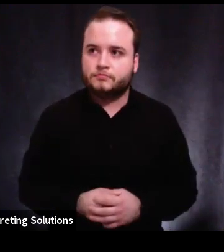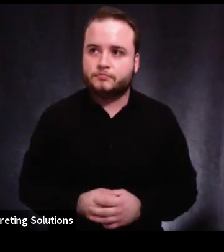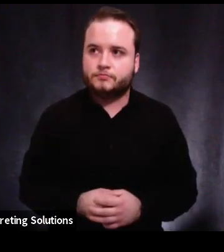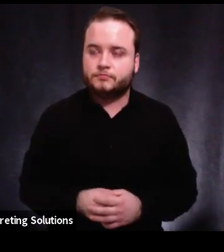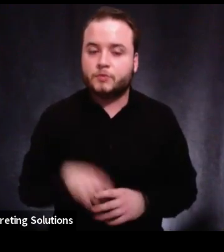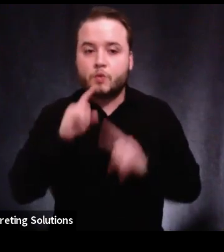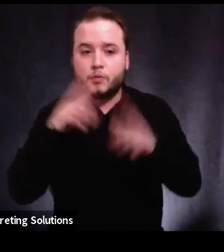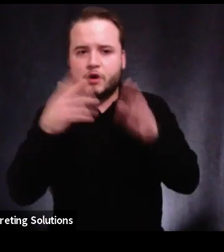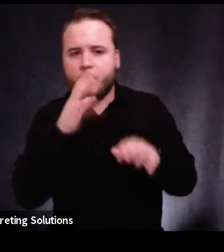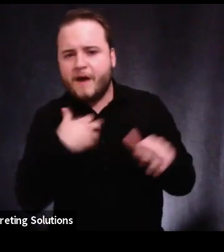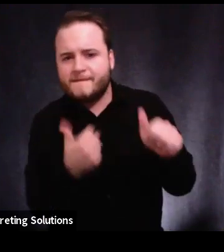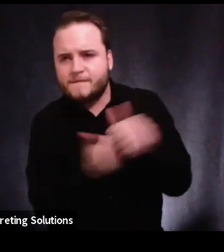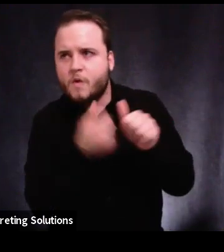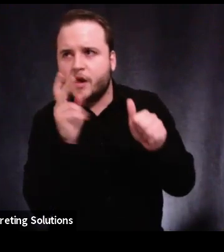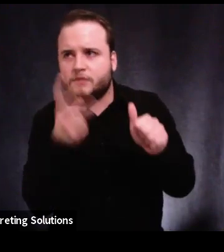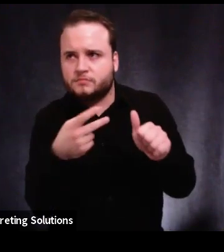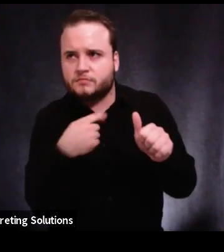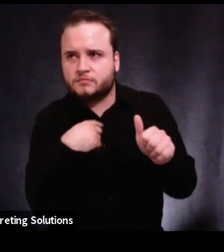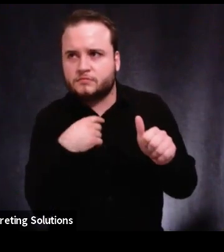address some of your questions as well.